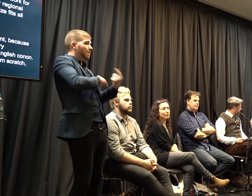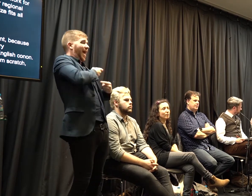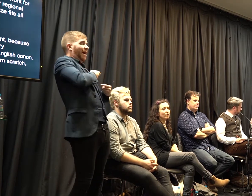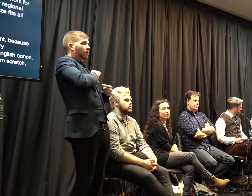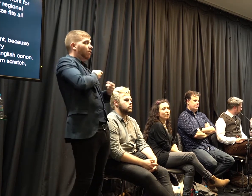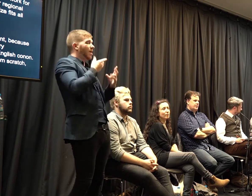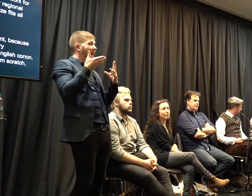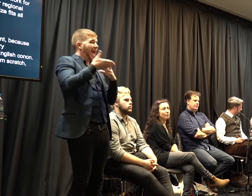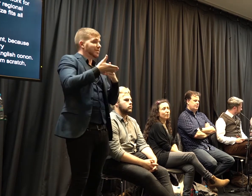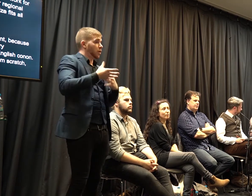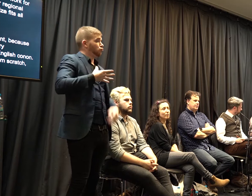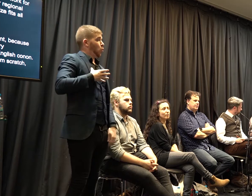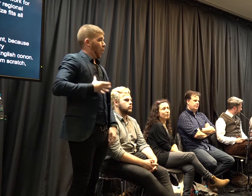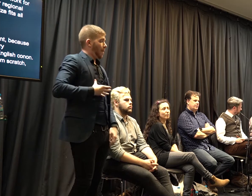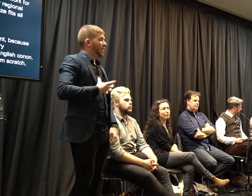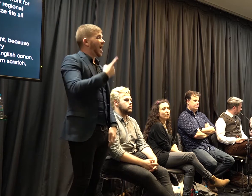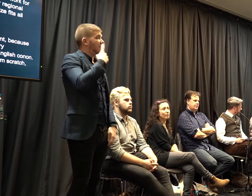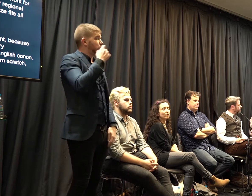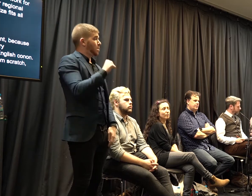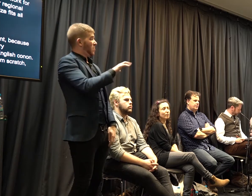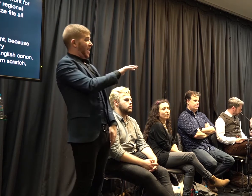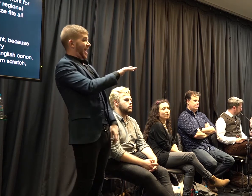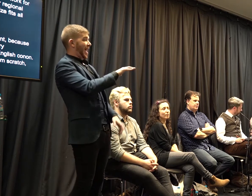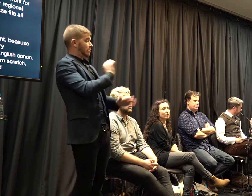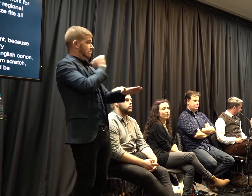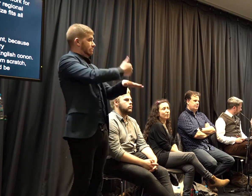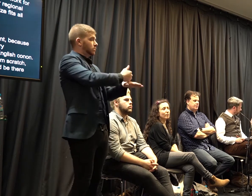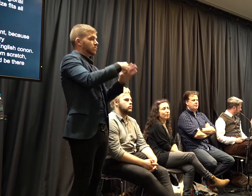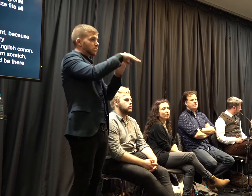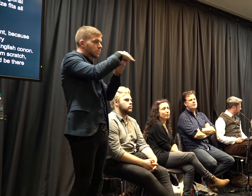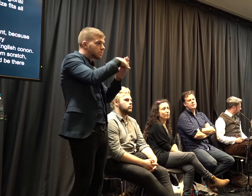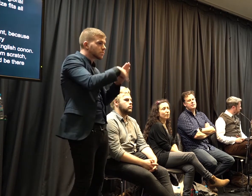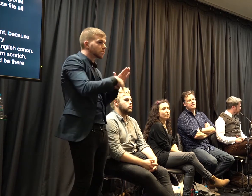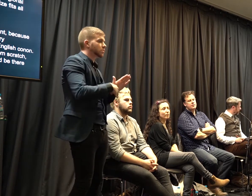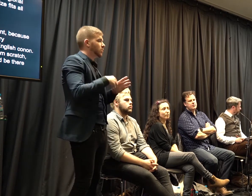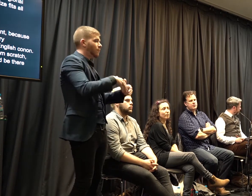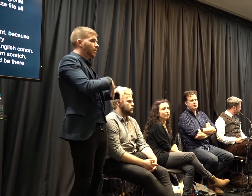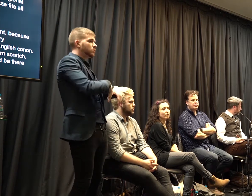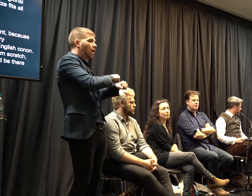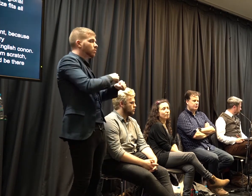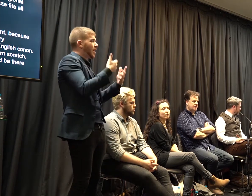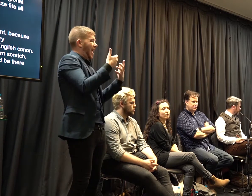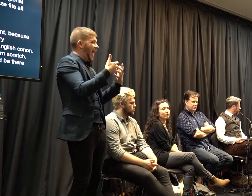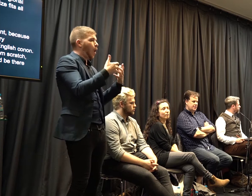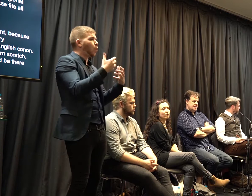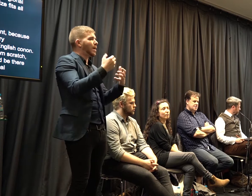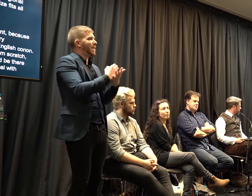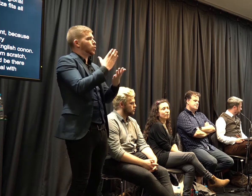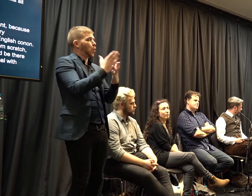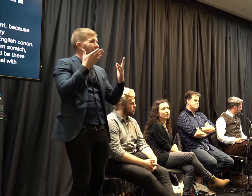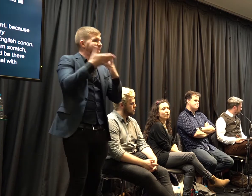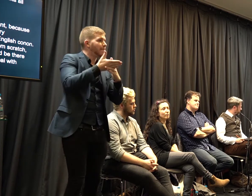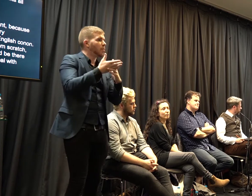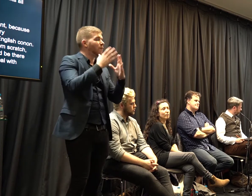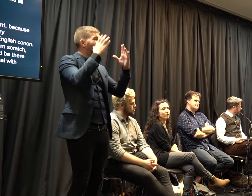access requirements, I think, should be there from the beginning. How are we going to deal with making this accessible for deaf people, for